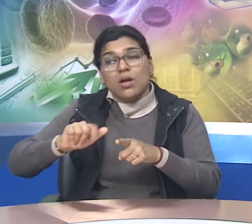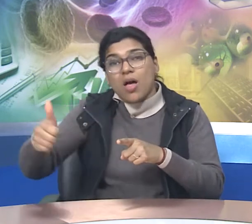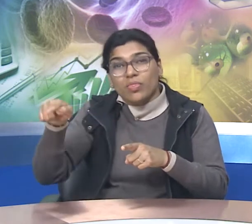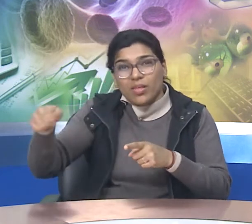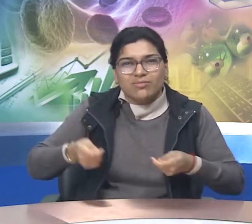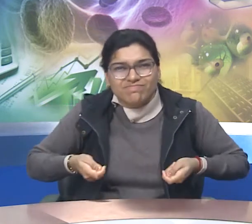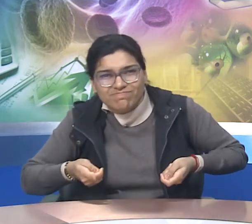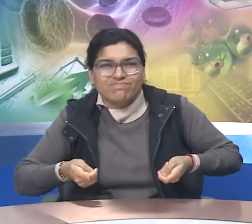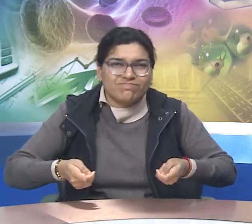for one.